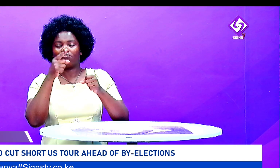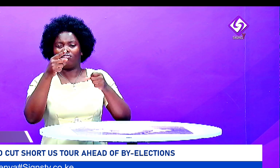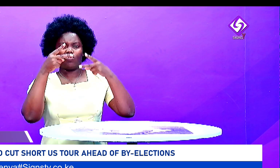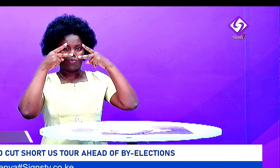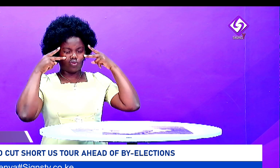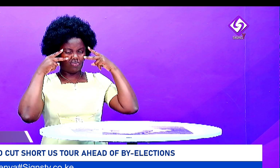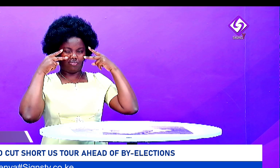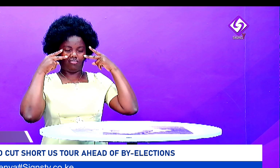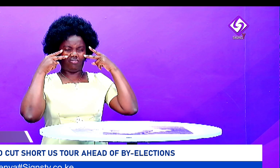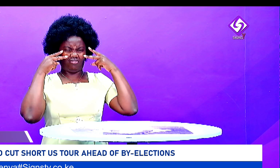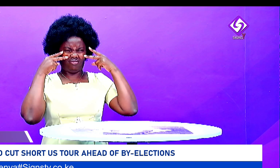group Al-Shabaab.